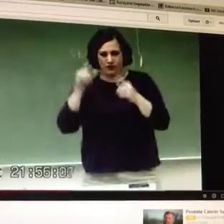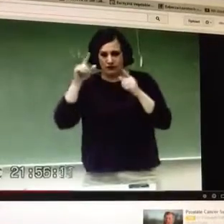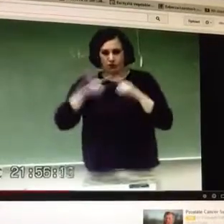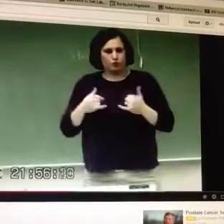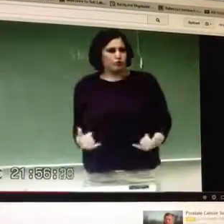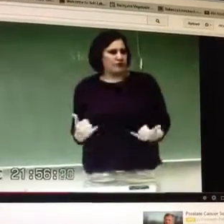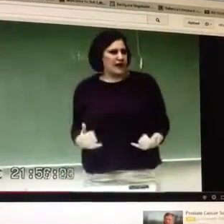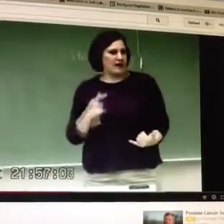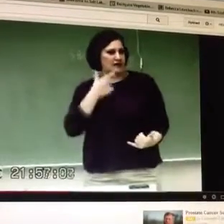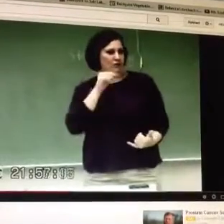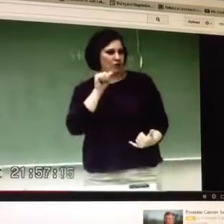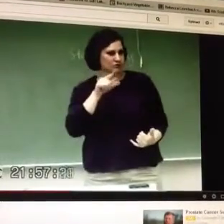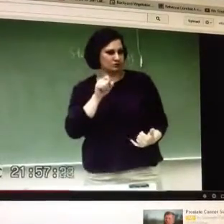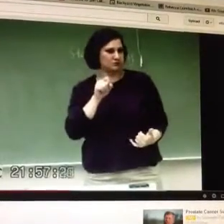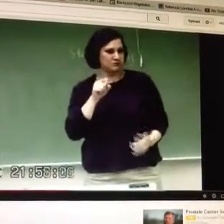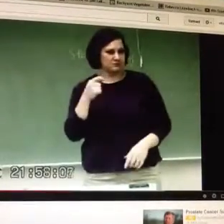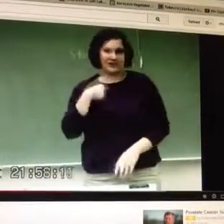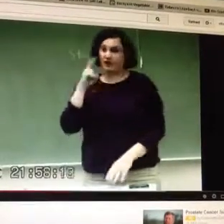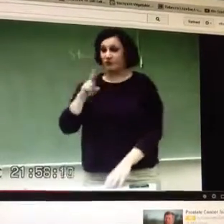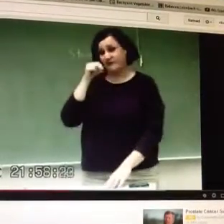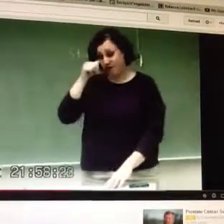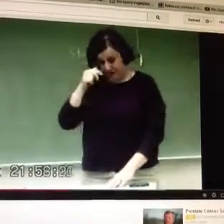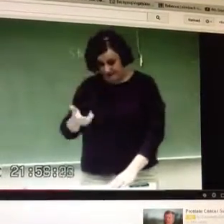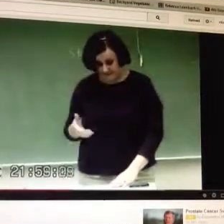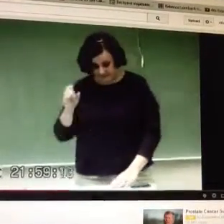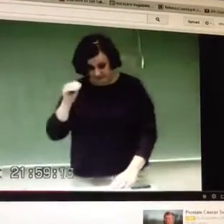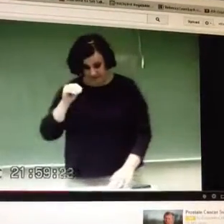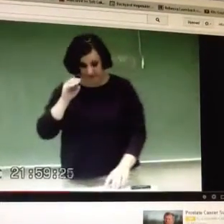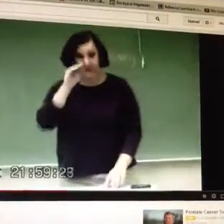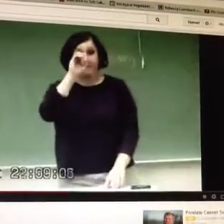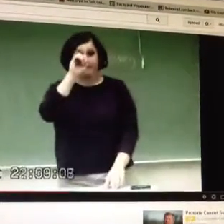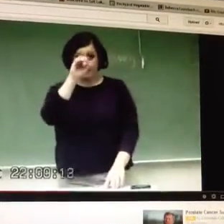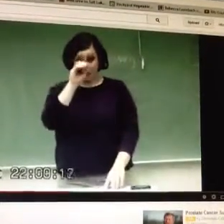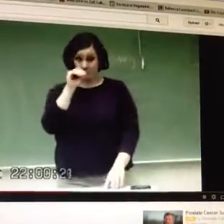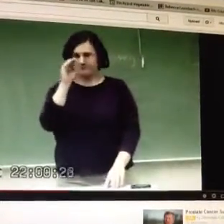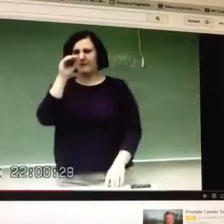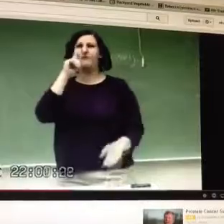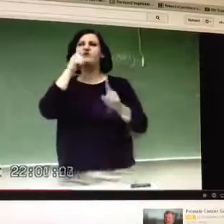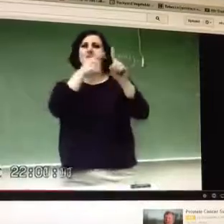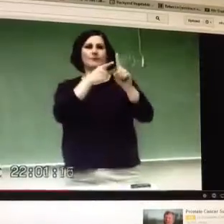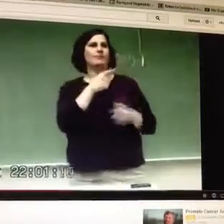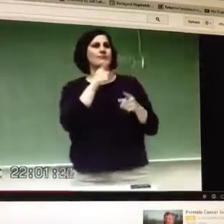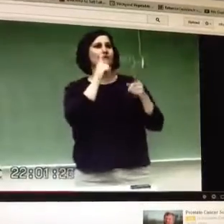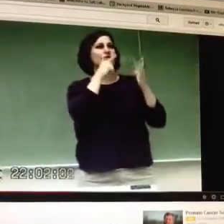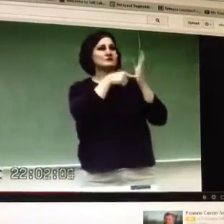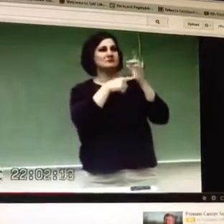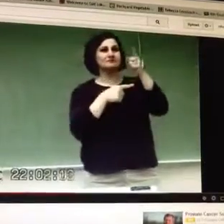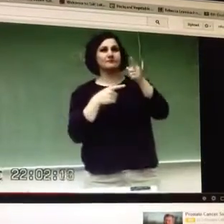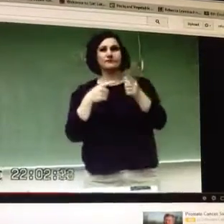I have long-term goals and the goals that I want to accomplish today.